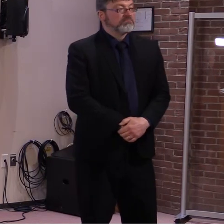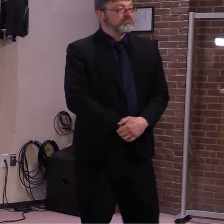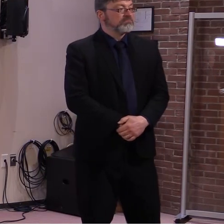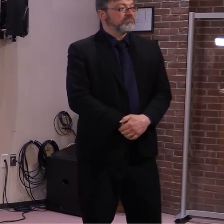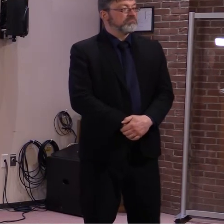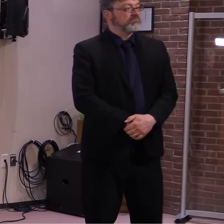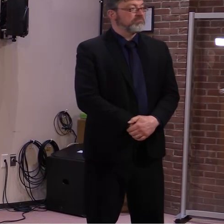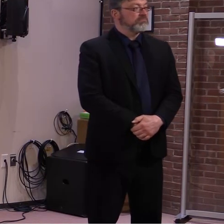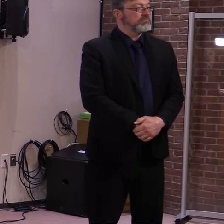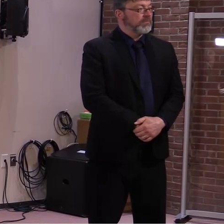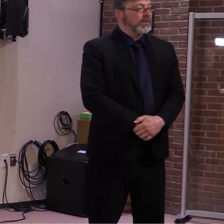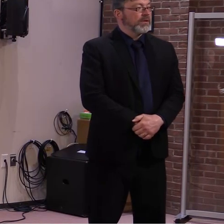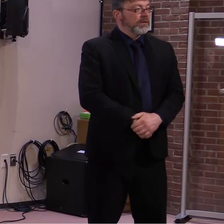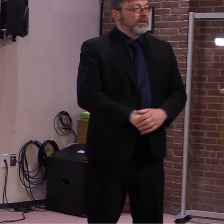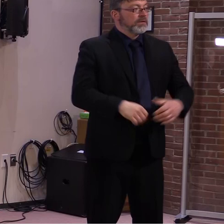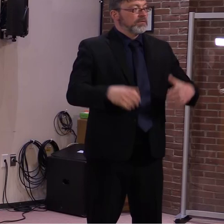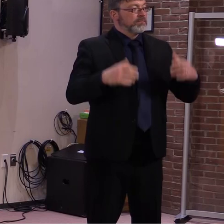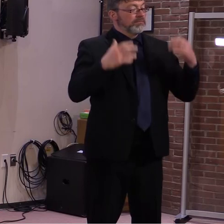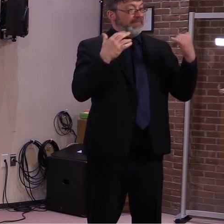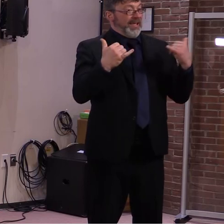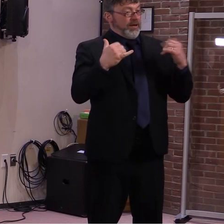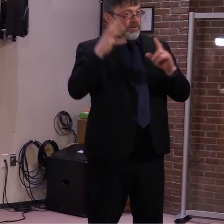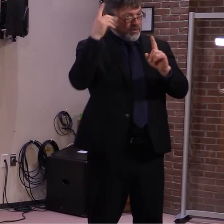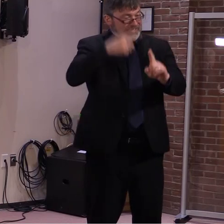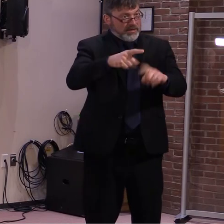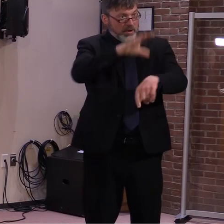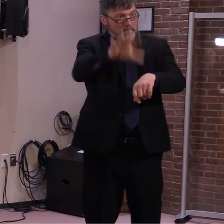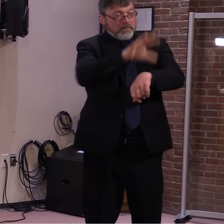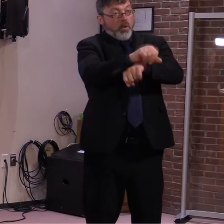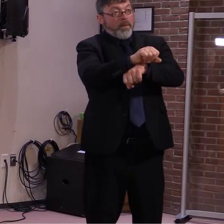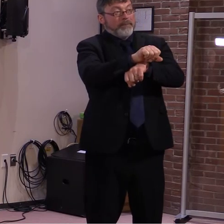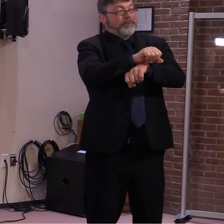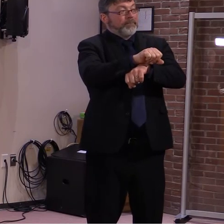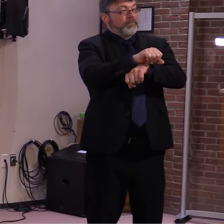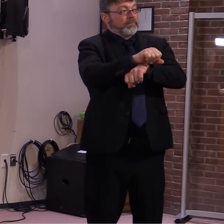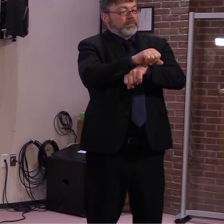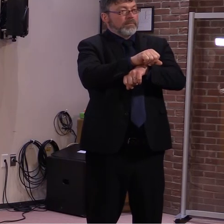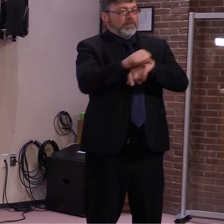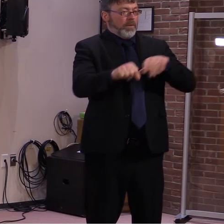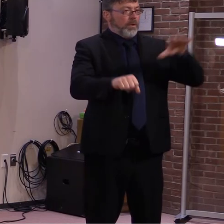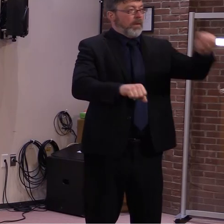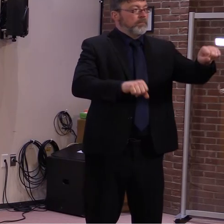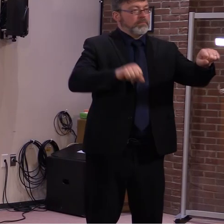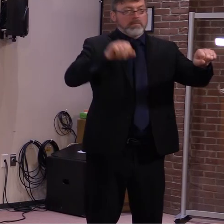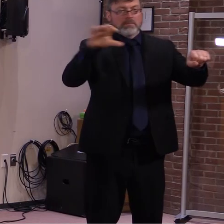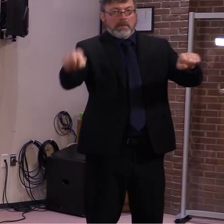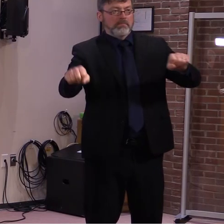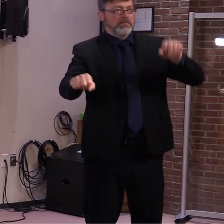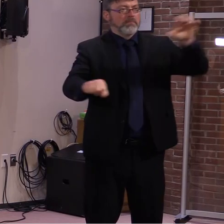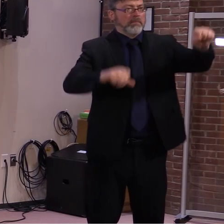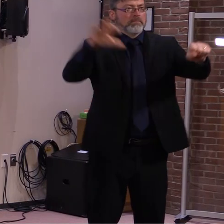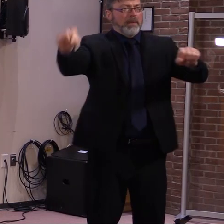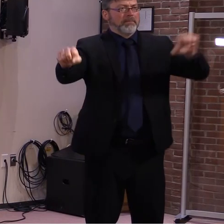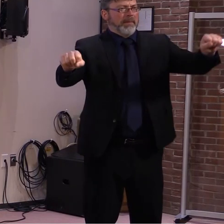not showing up and that dose being wasted, I haven't seen it because of that.